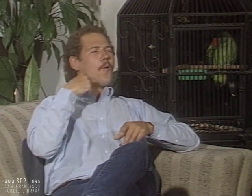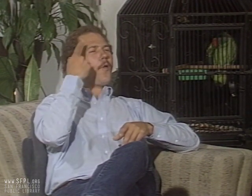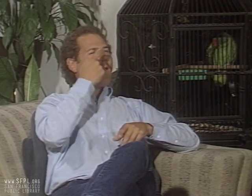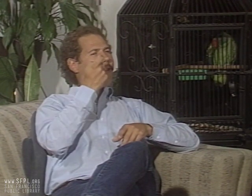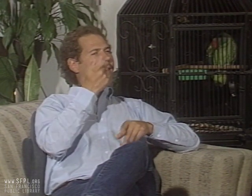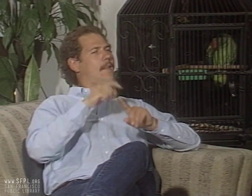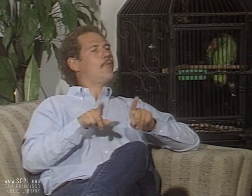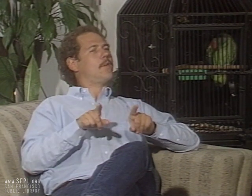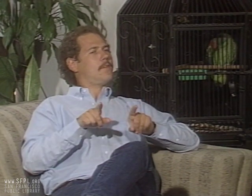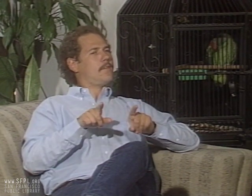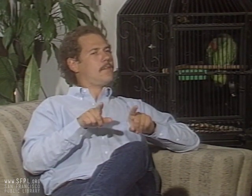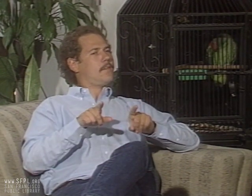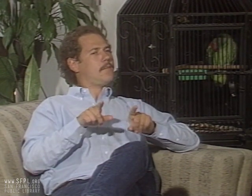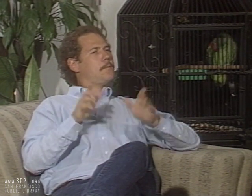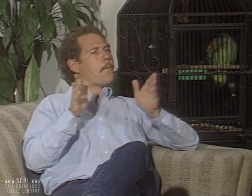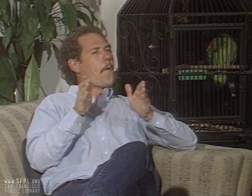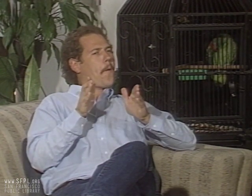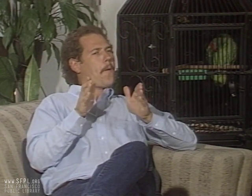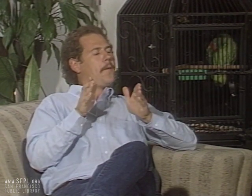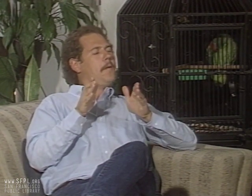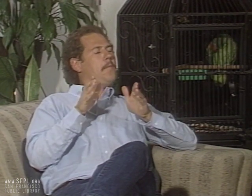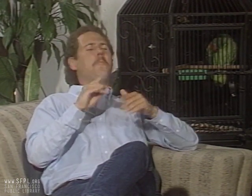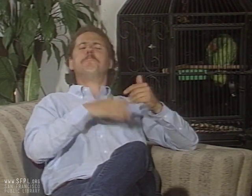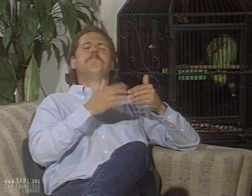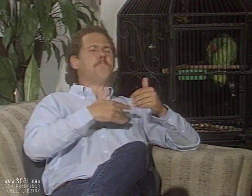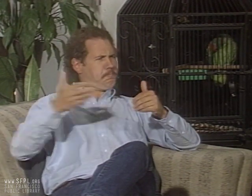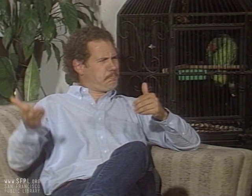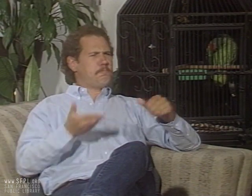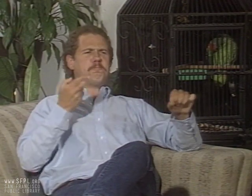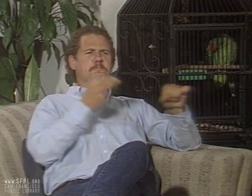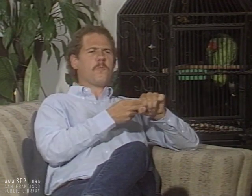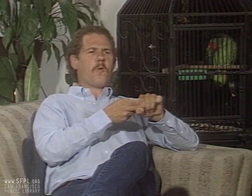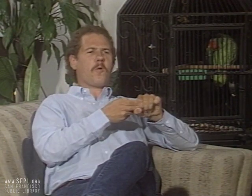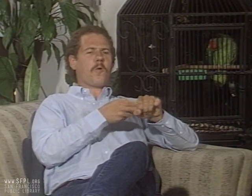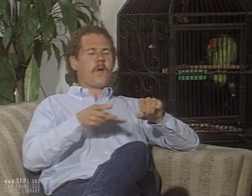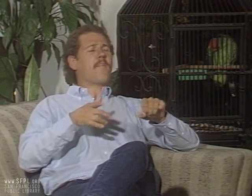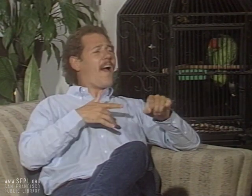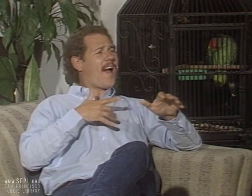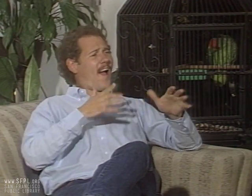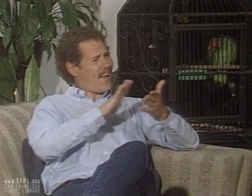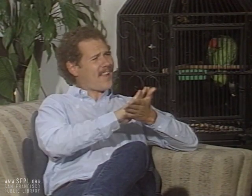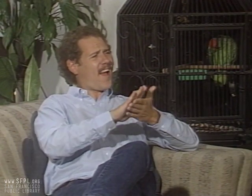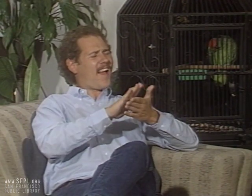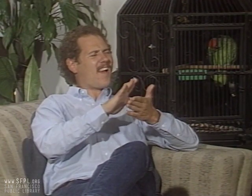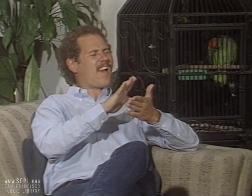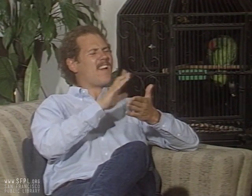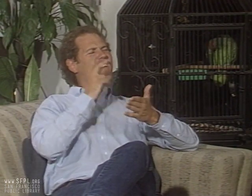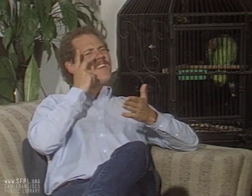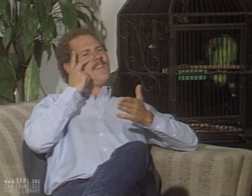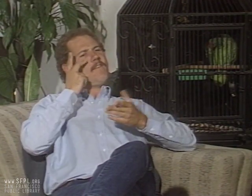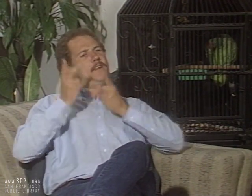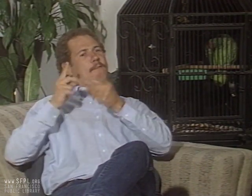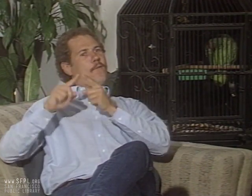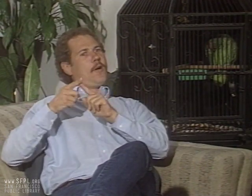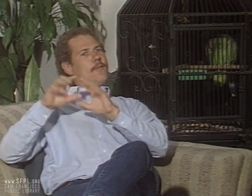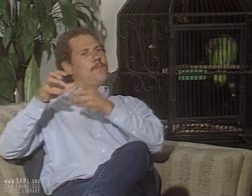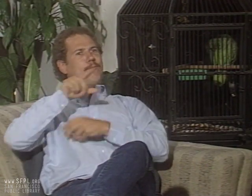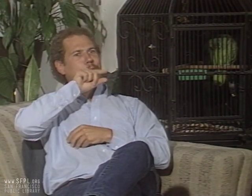tried desperately to fit in. Despite all their efforts, though, Beagle was still different and just didn't belong. So he